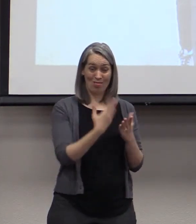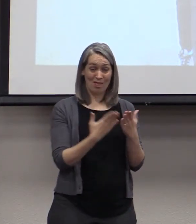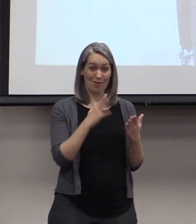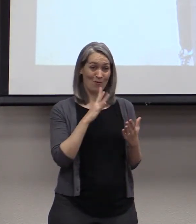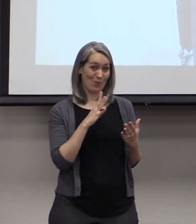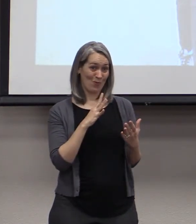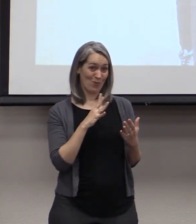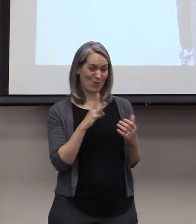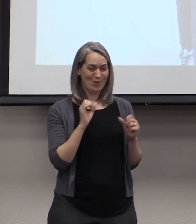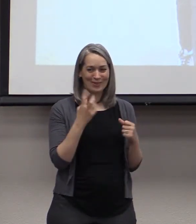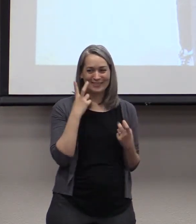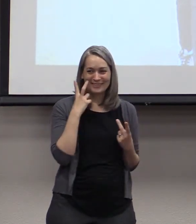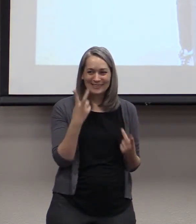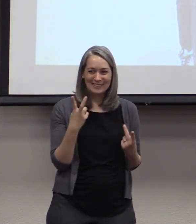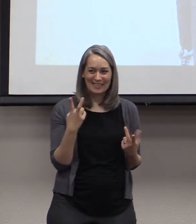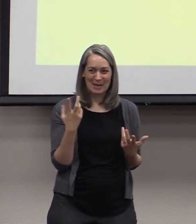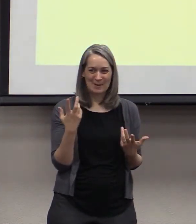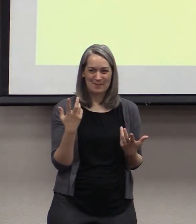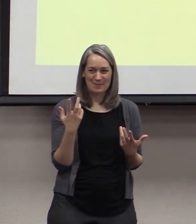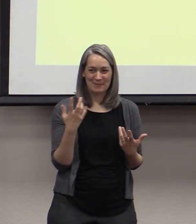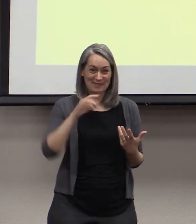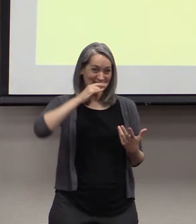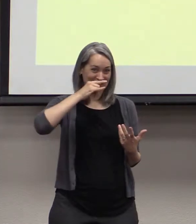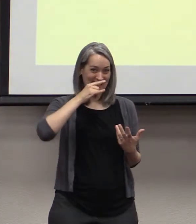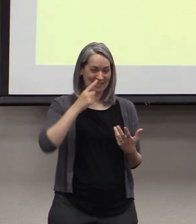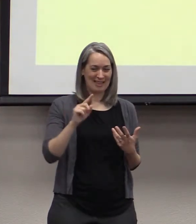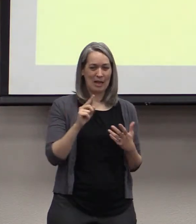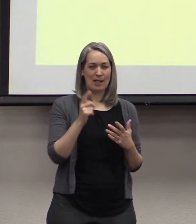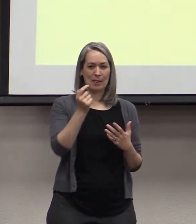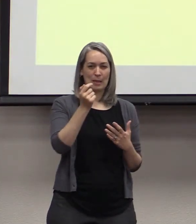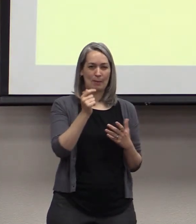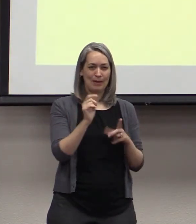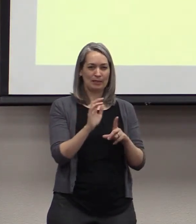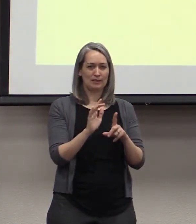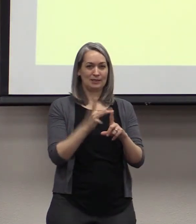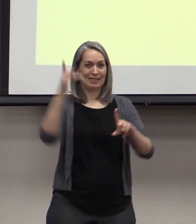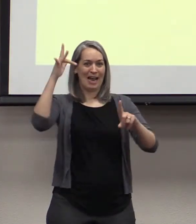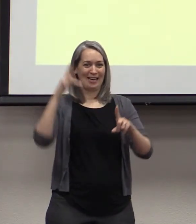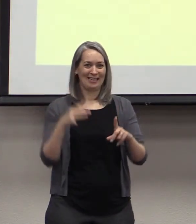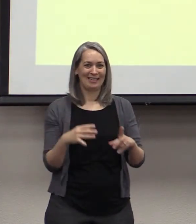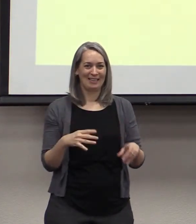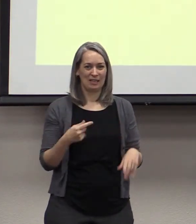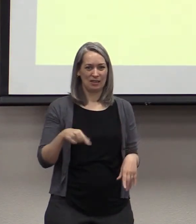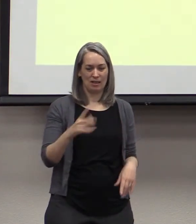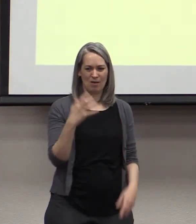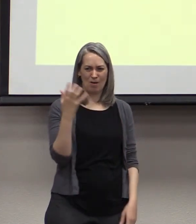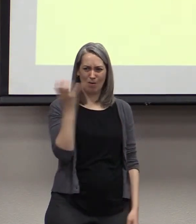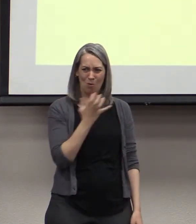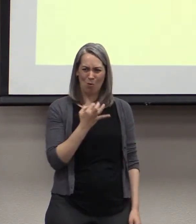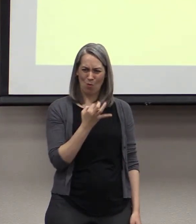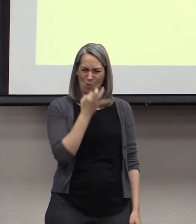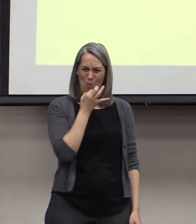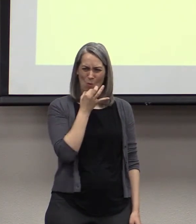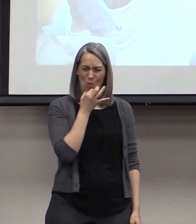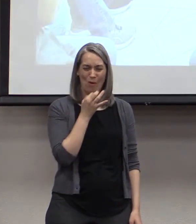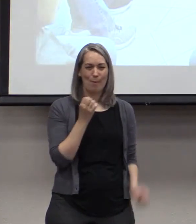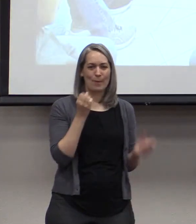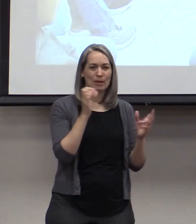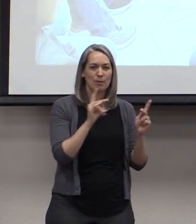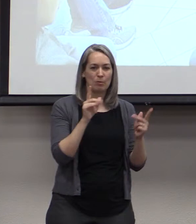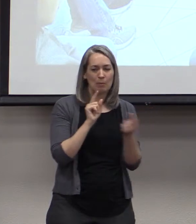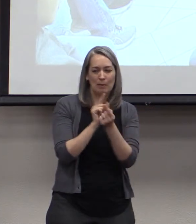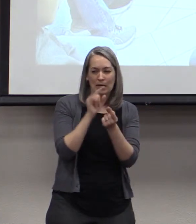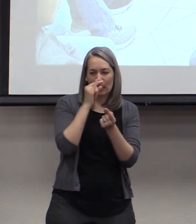I think you got to see the kids shine a bit more. And these kids were exceptional. And I think a lot of people will meet kids and they'll say